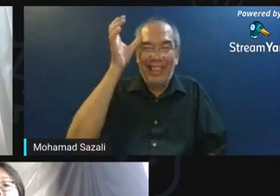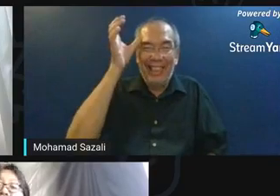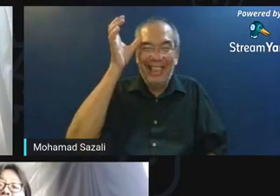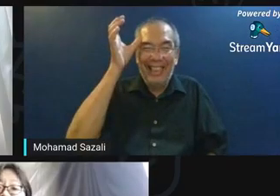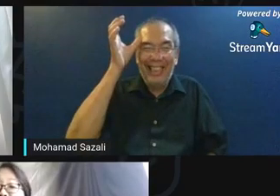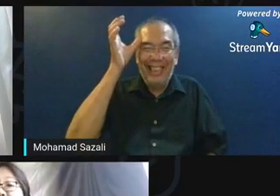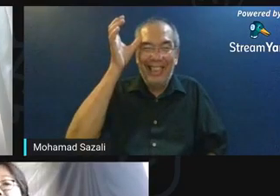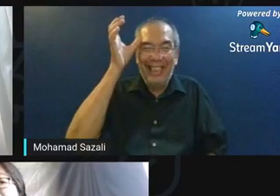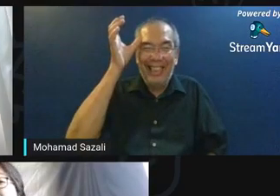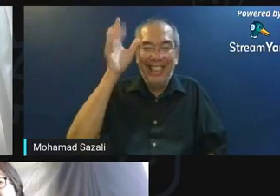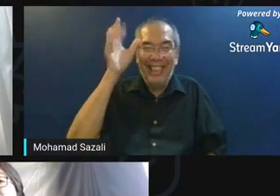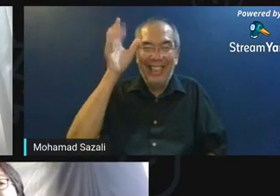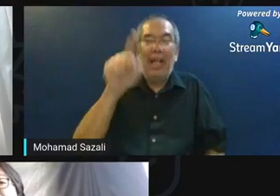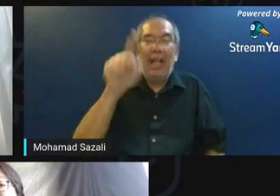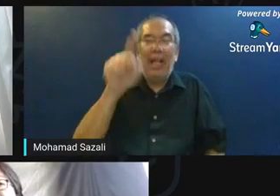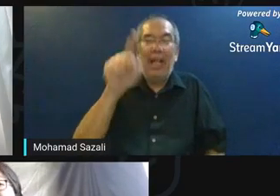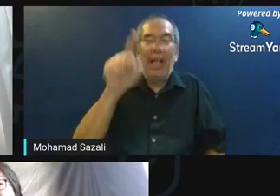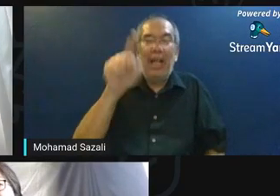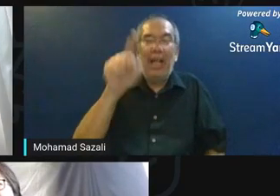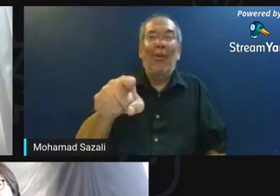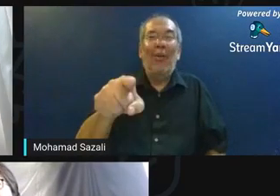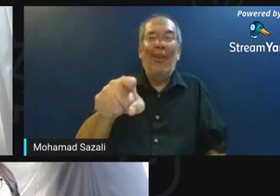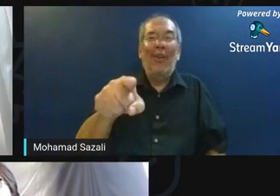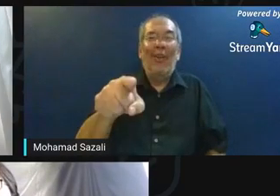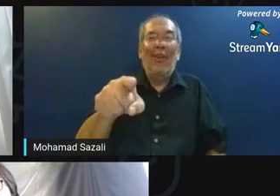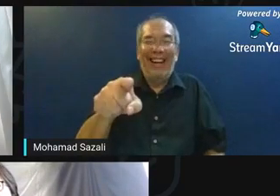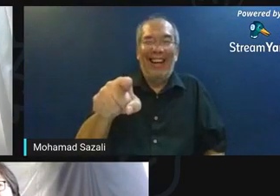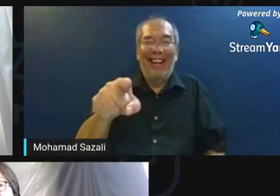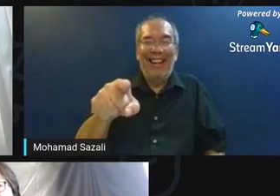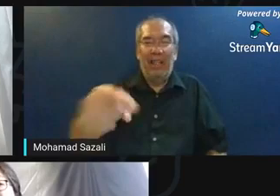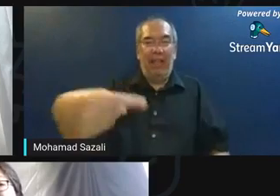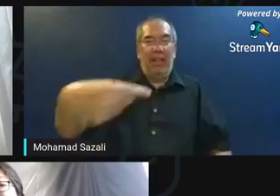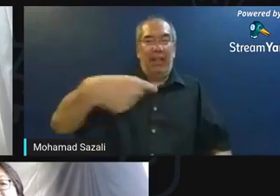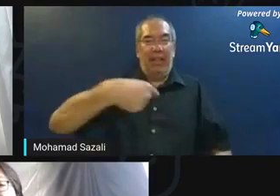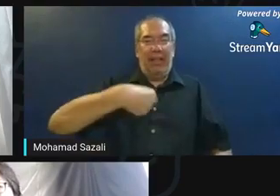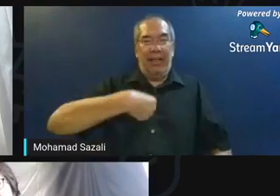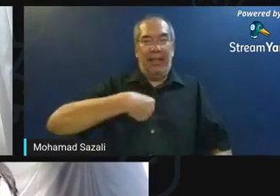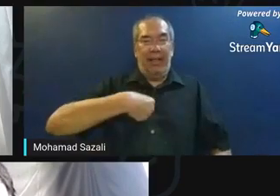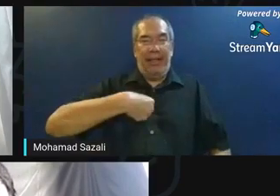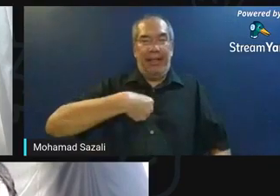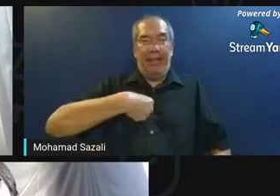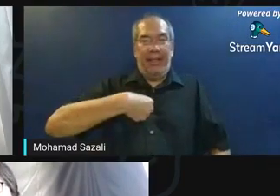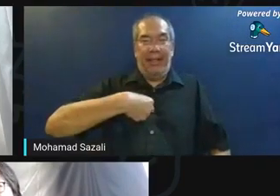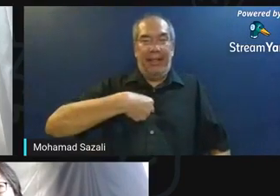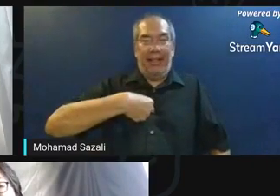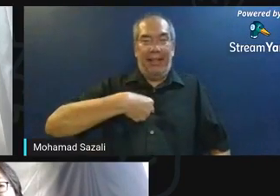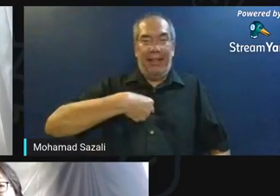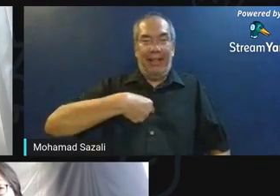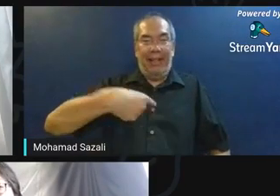Atau, or we cannot say in Chinese word, ni, nei,